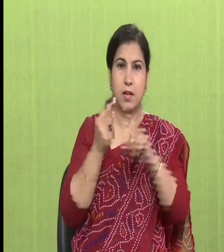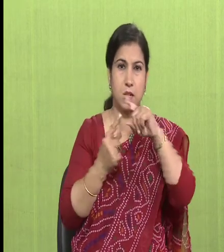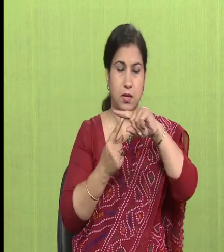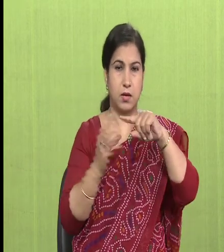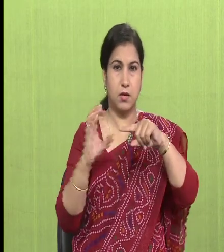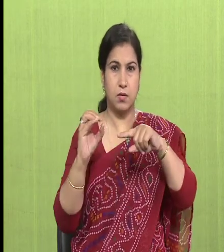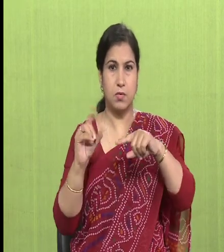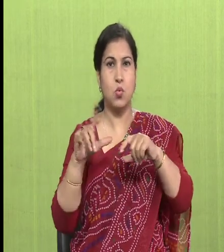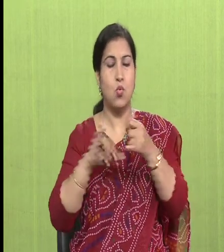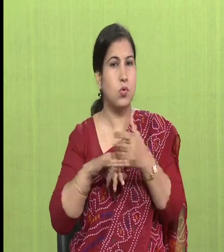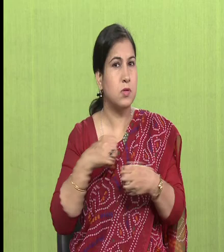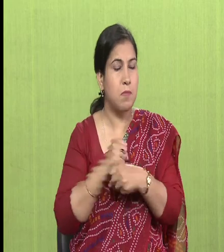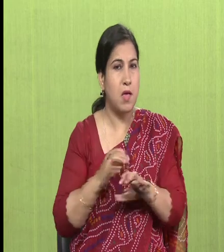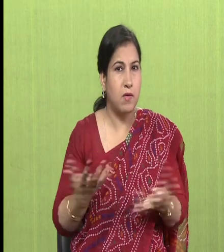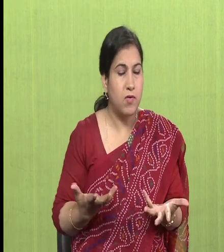After the end of ice age,